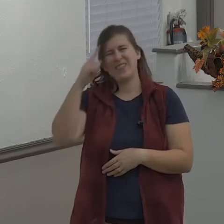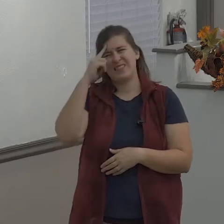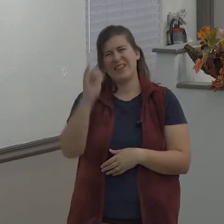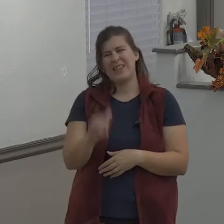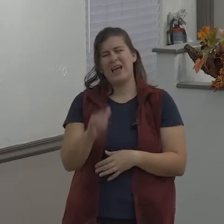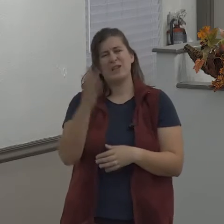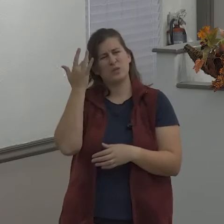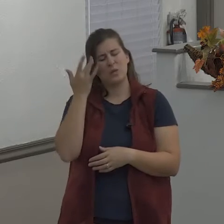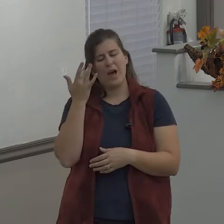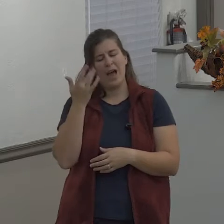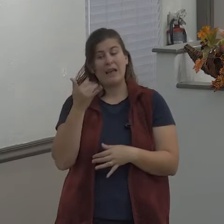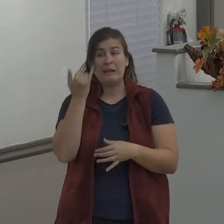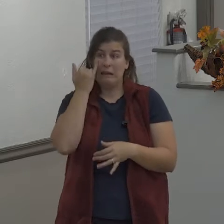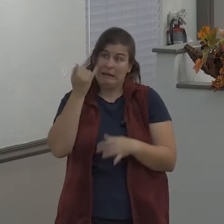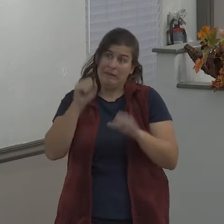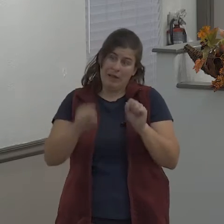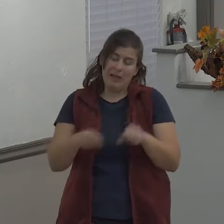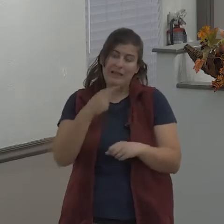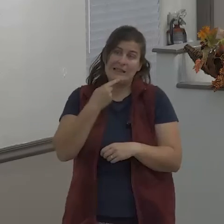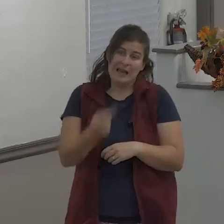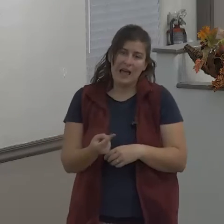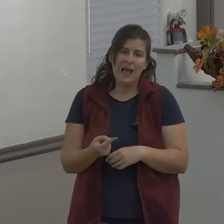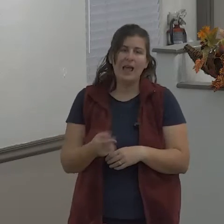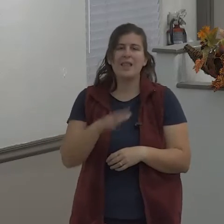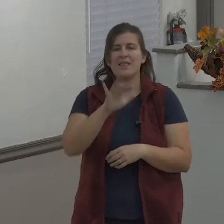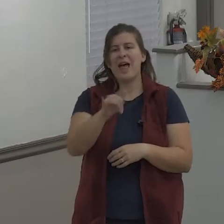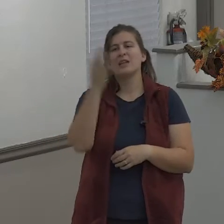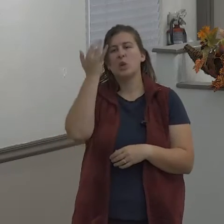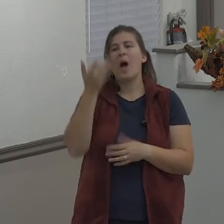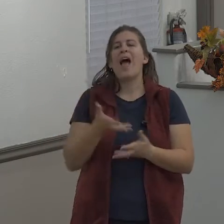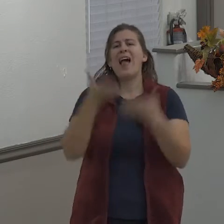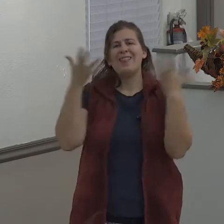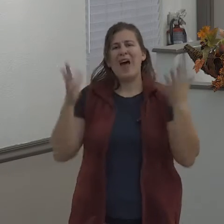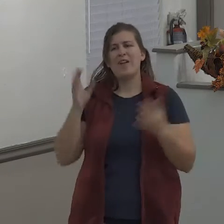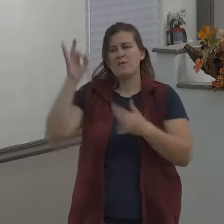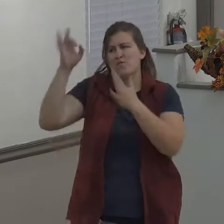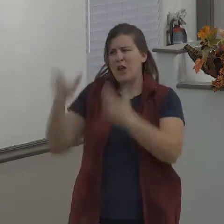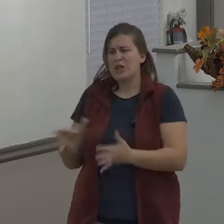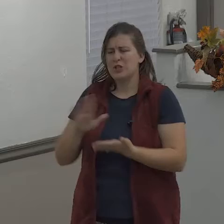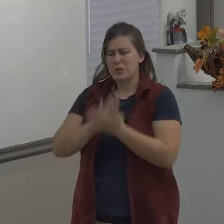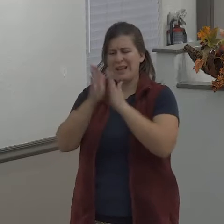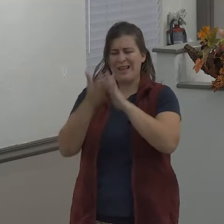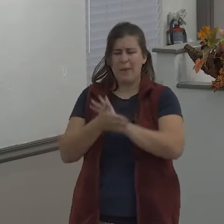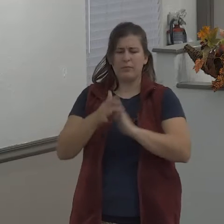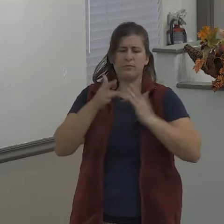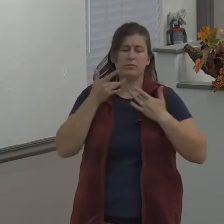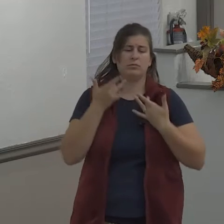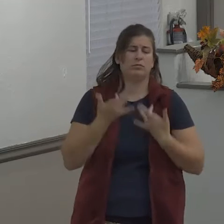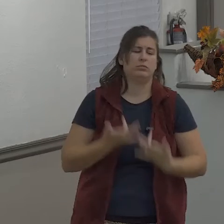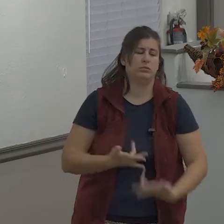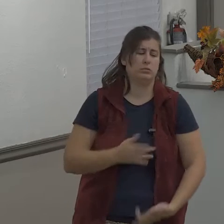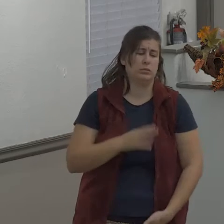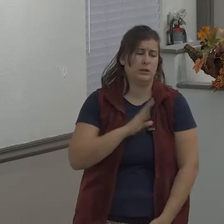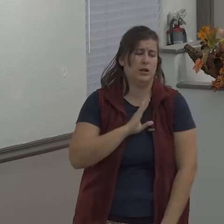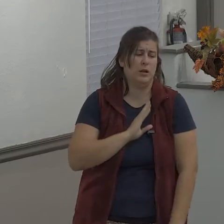I think that's why, if I can say this, I think that's why a lot of preachers have gotten discouraged.